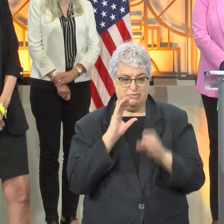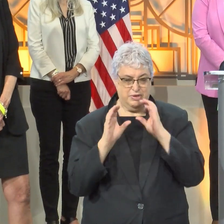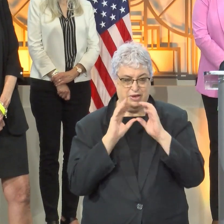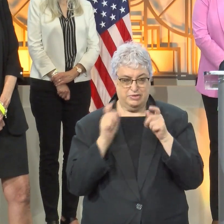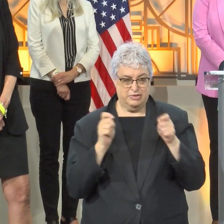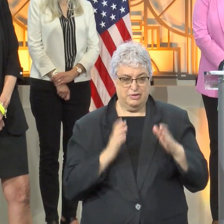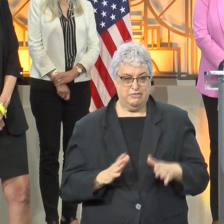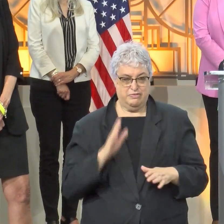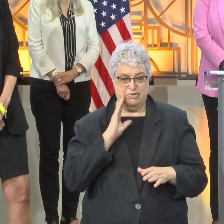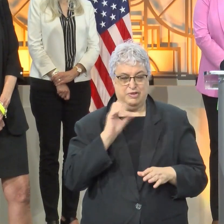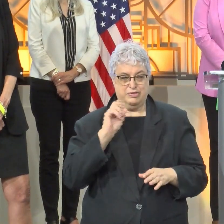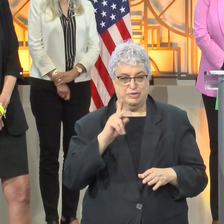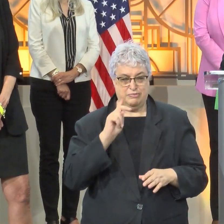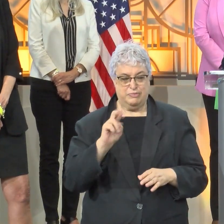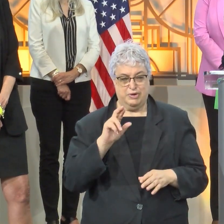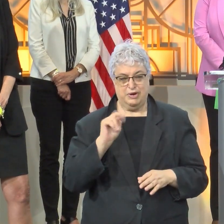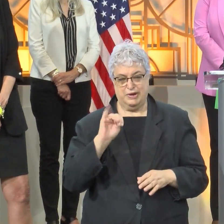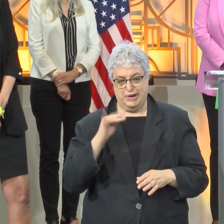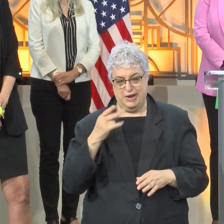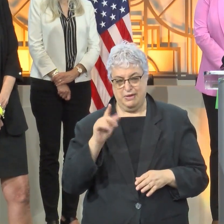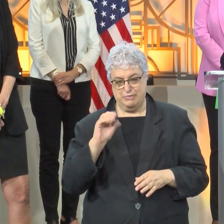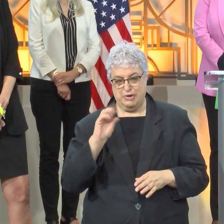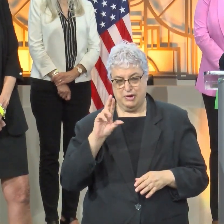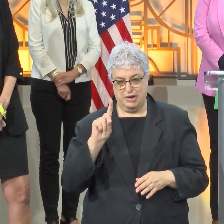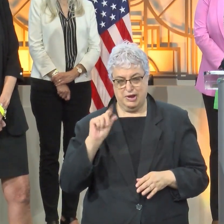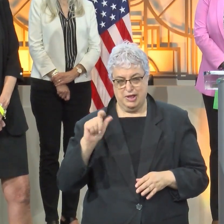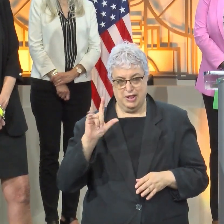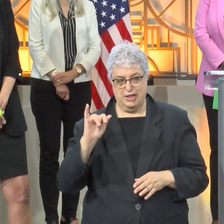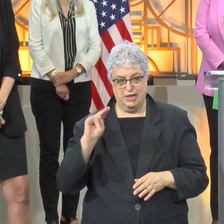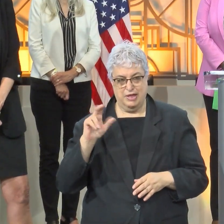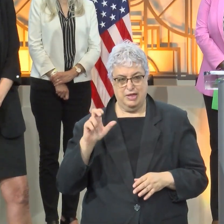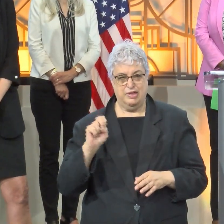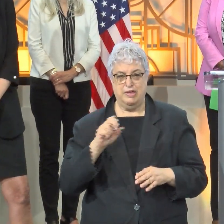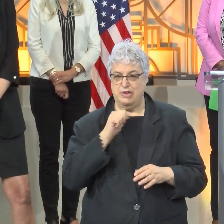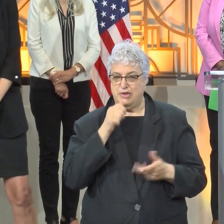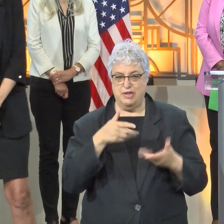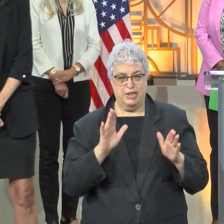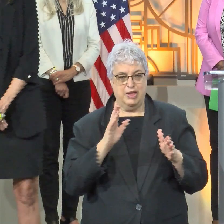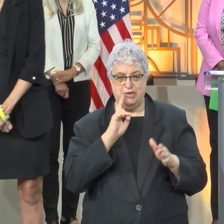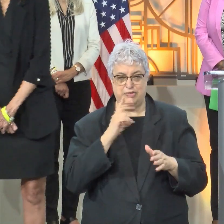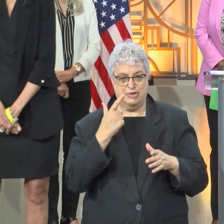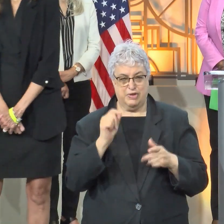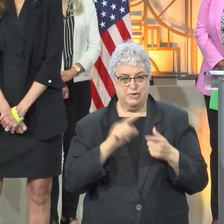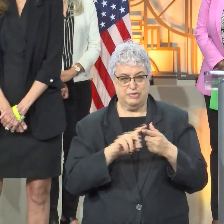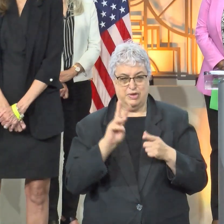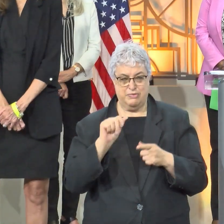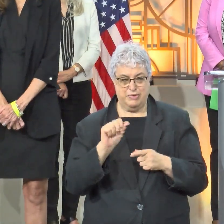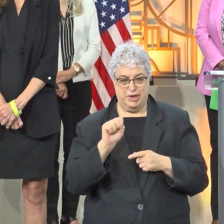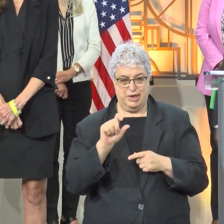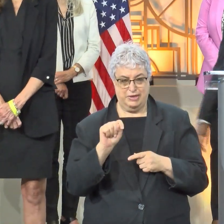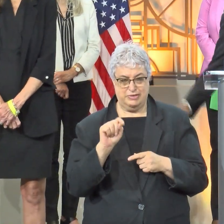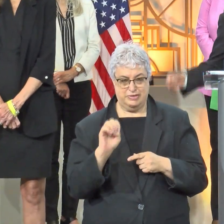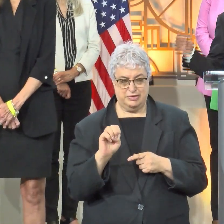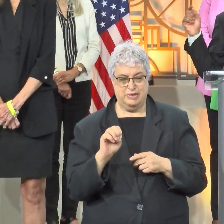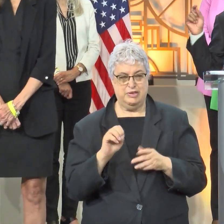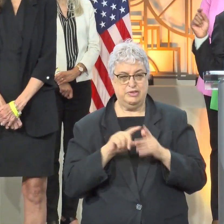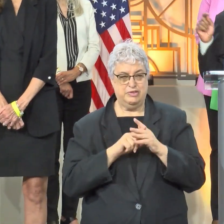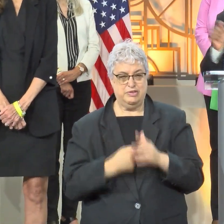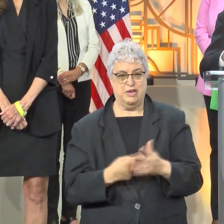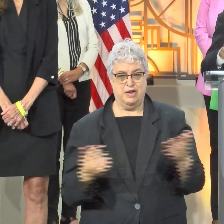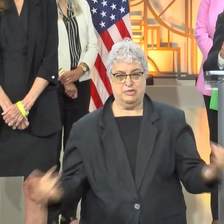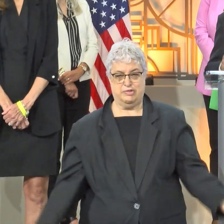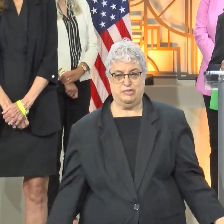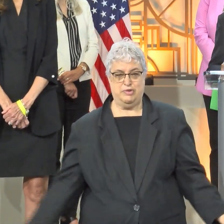director for the Super Neighborhood Alliance. So look, that's Don't Let Houston Go to Waste. The anti-litter campaign starts as